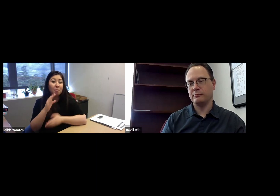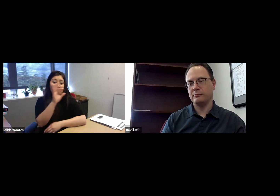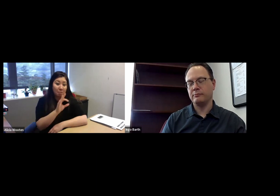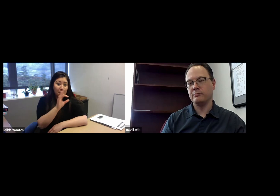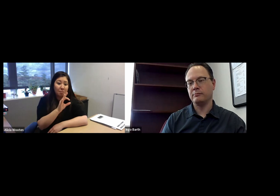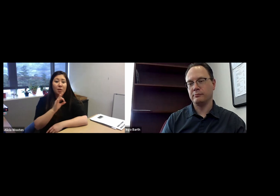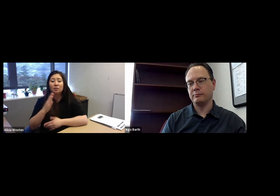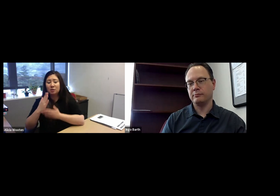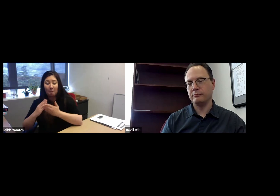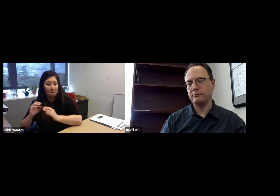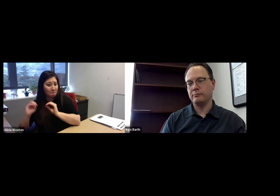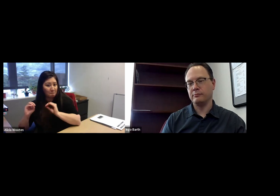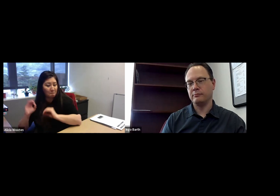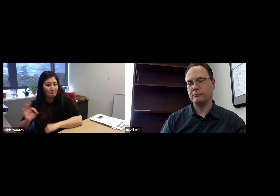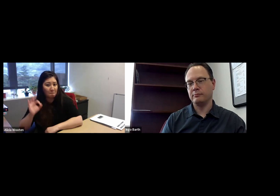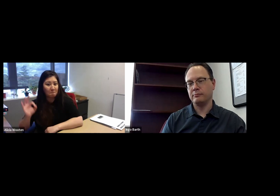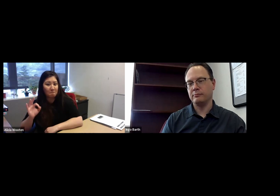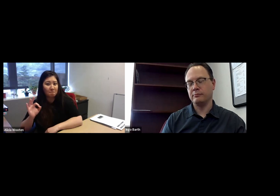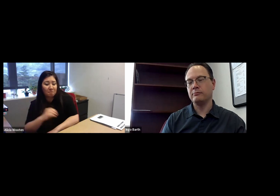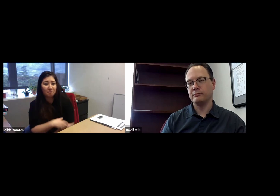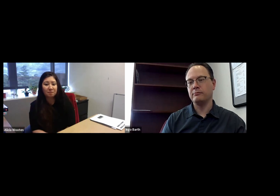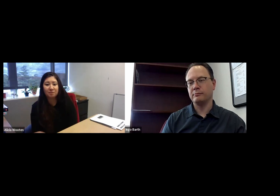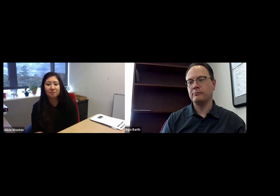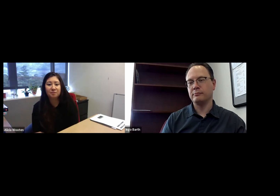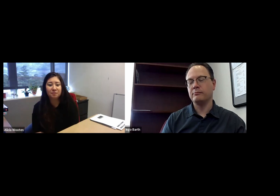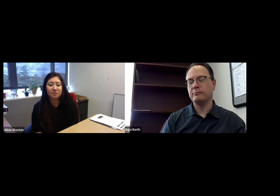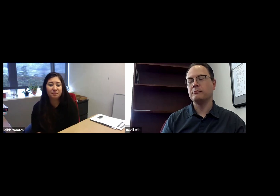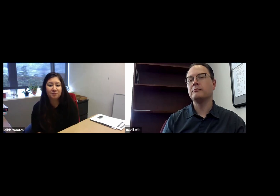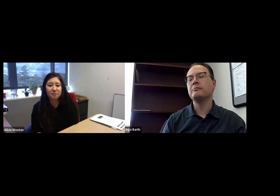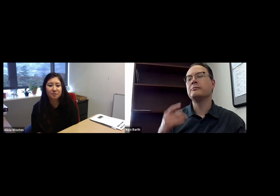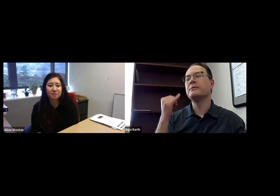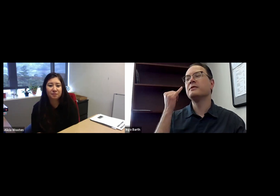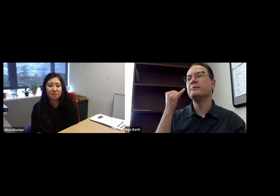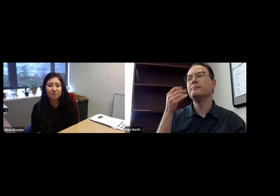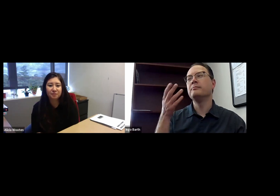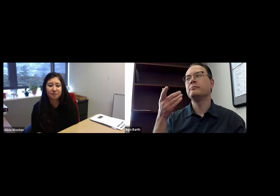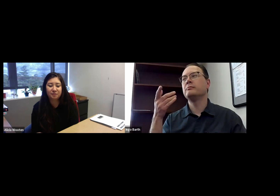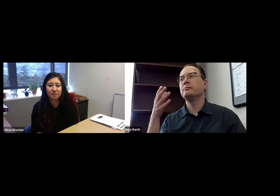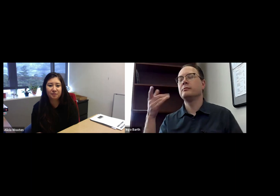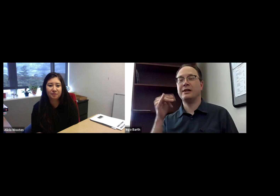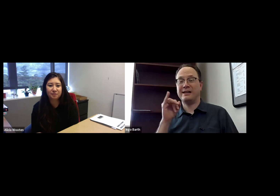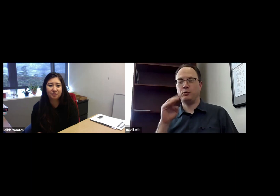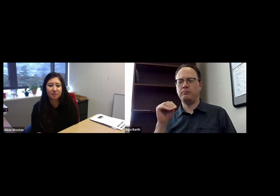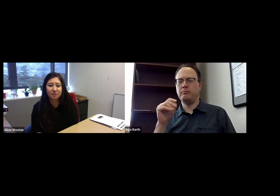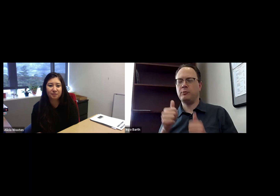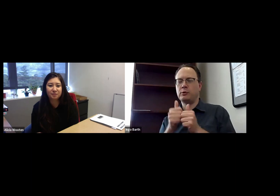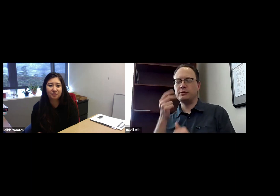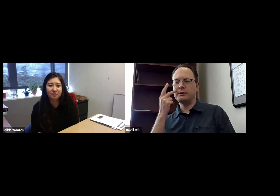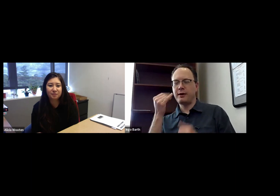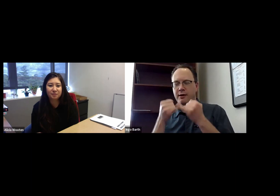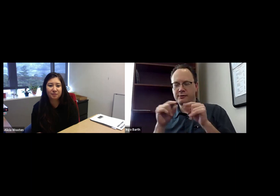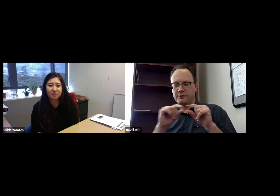ones that don't have IUM, or how did you decide which ones have that second sign?